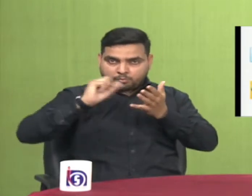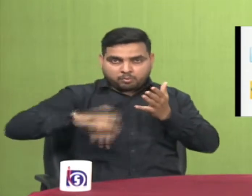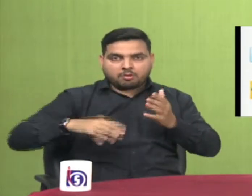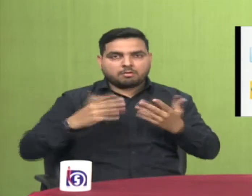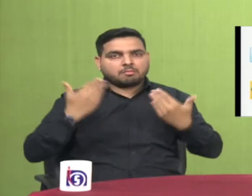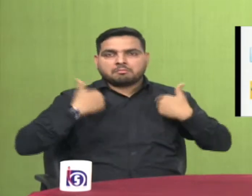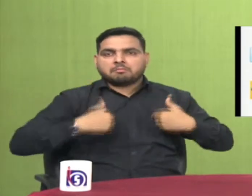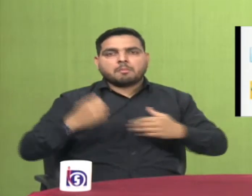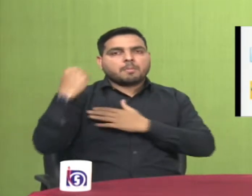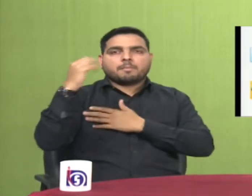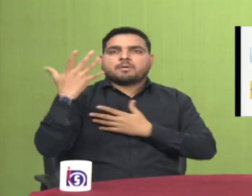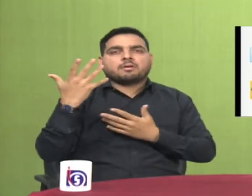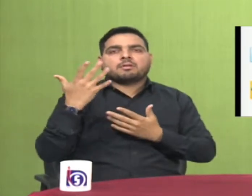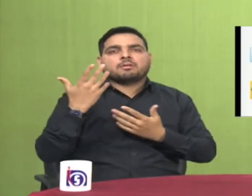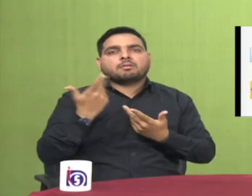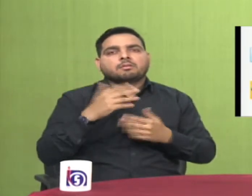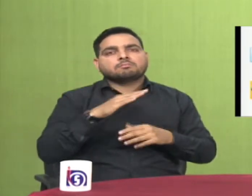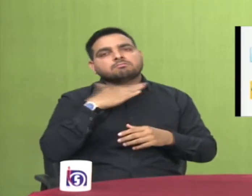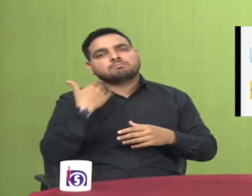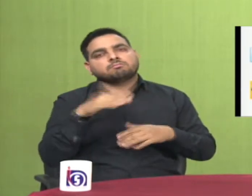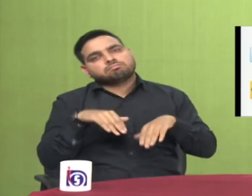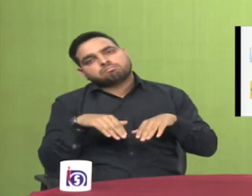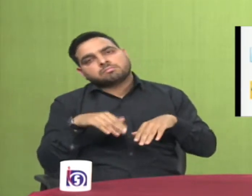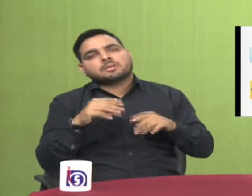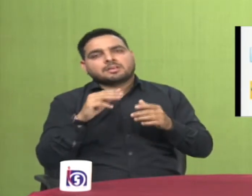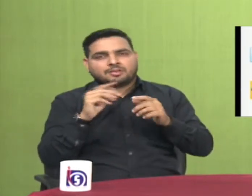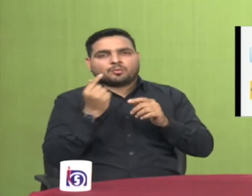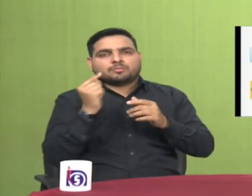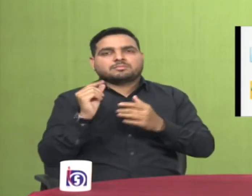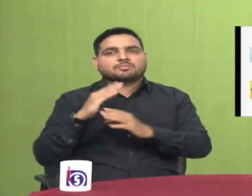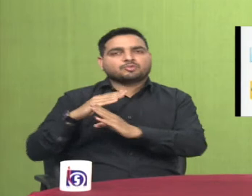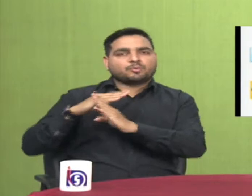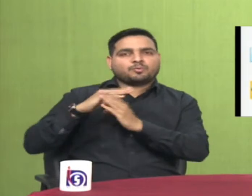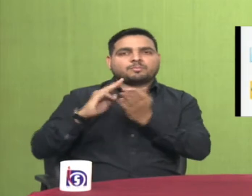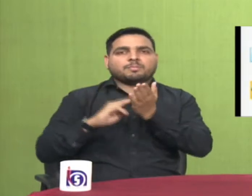Then comes changes in body proportion.